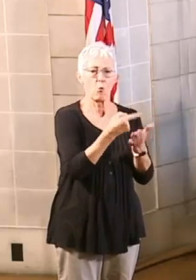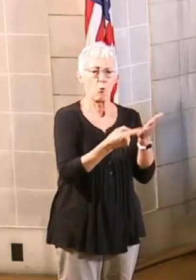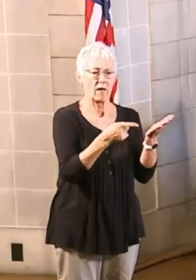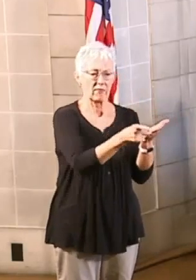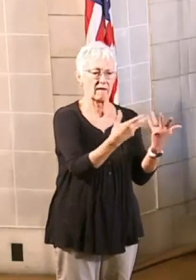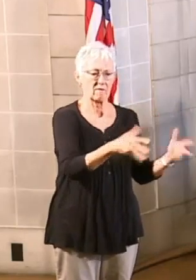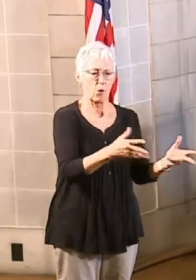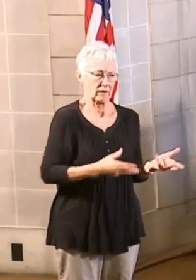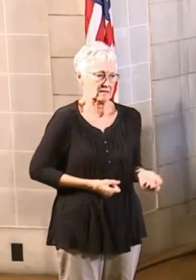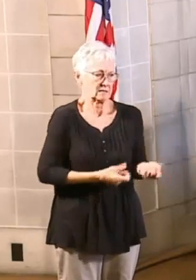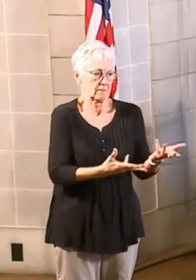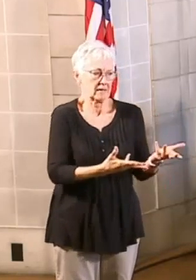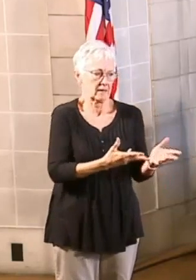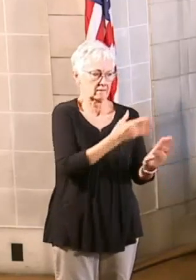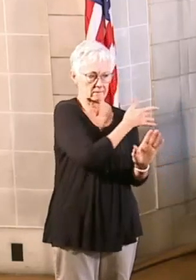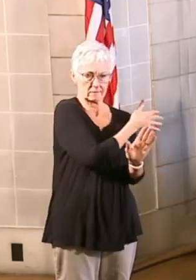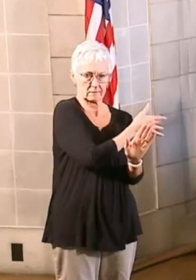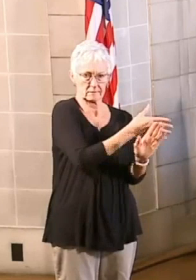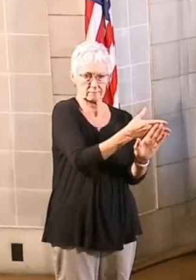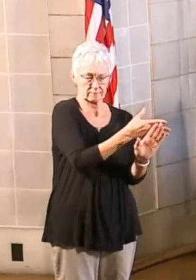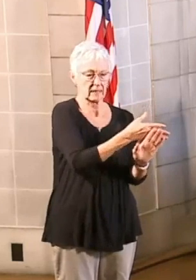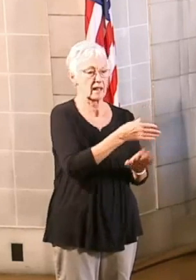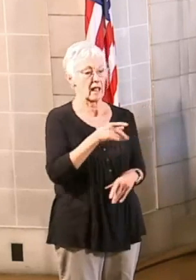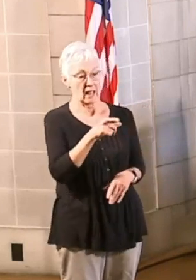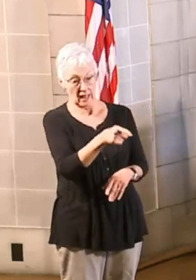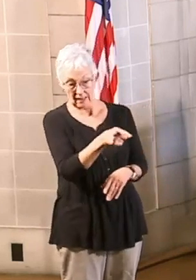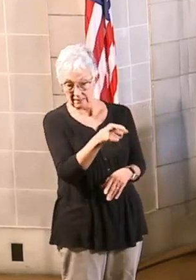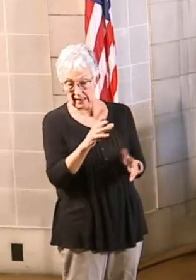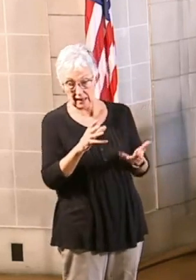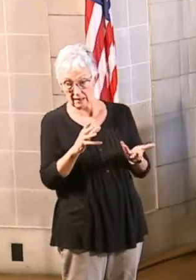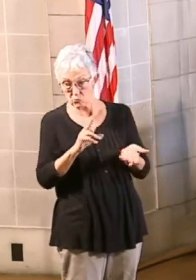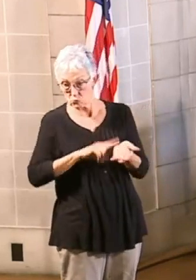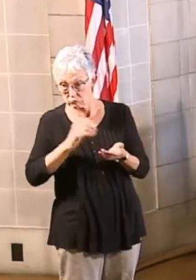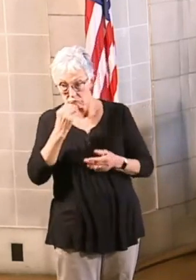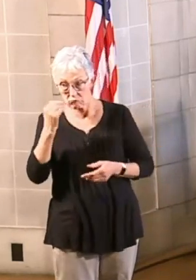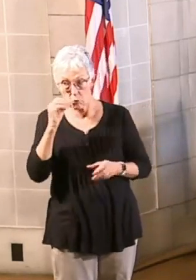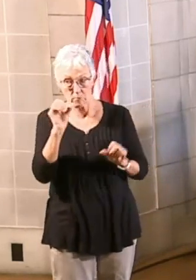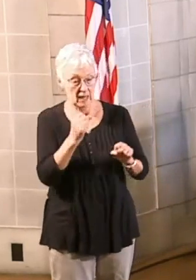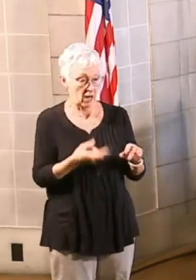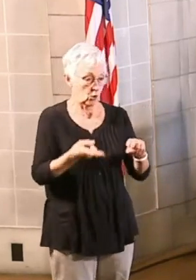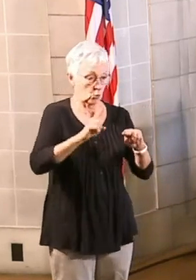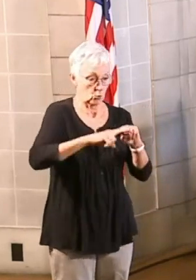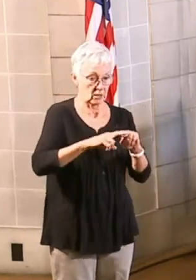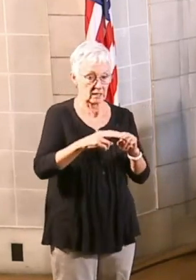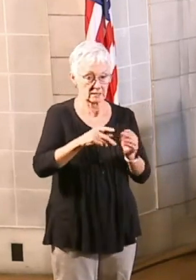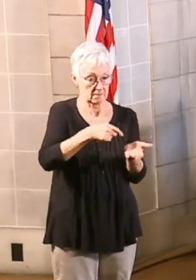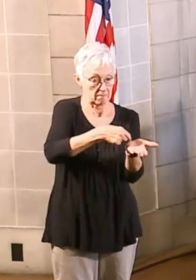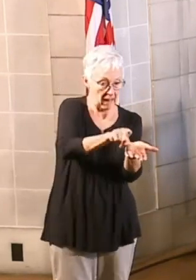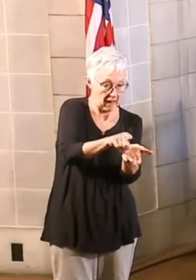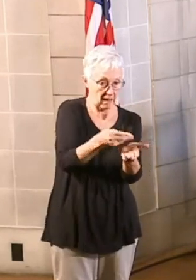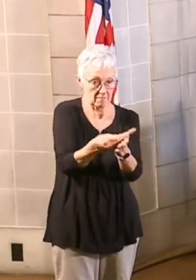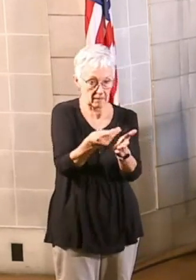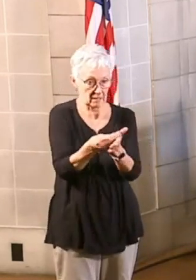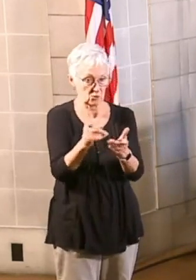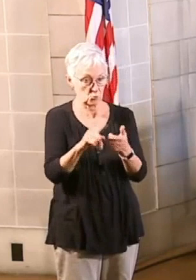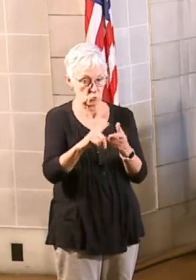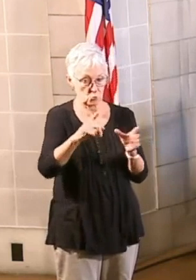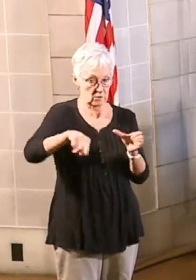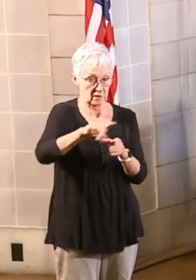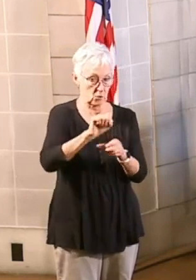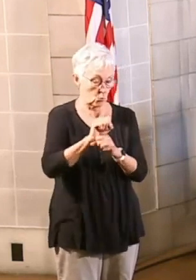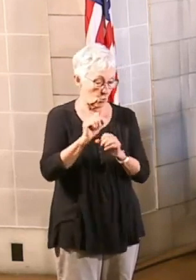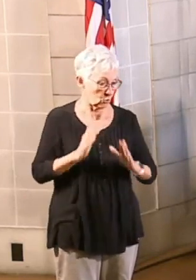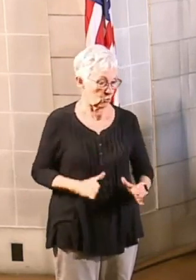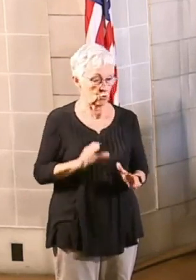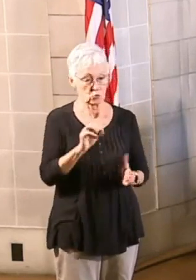to maybe increase wages if they need to, maybe to pay some retention incentives if they would choose